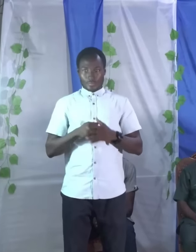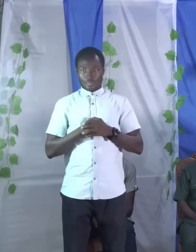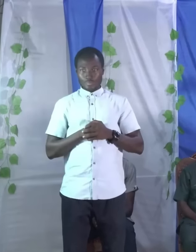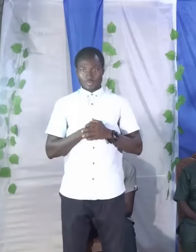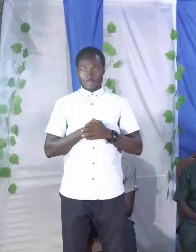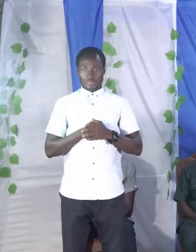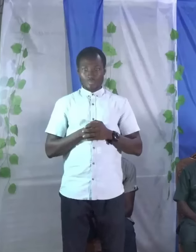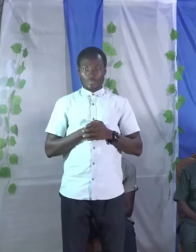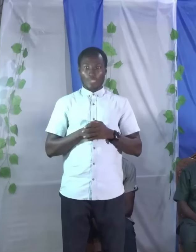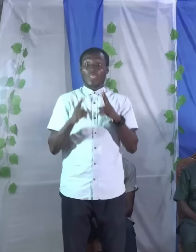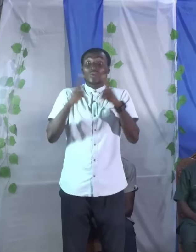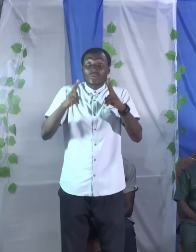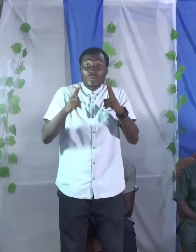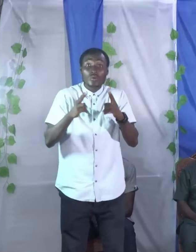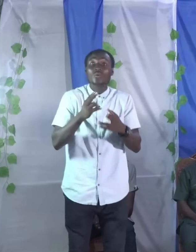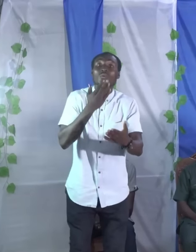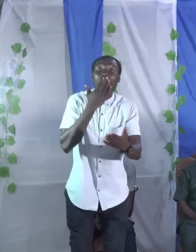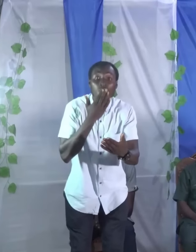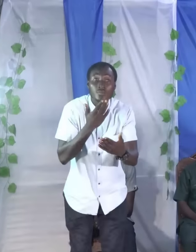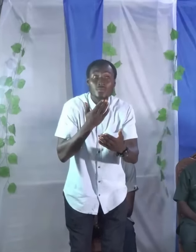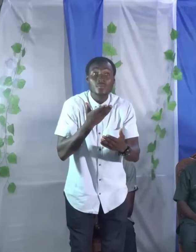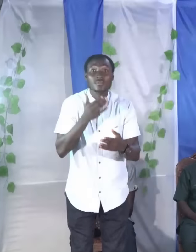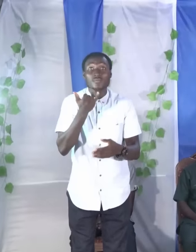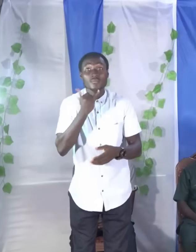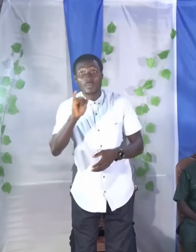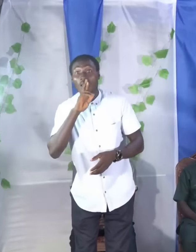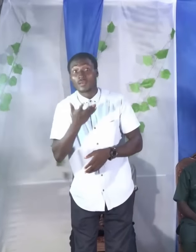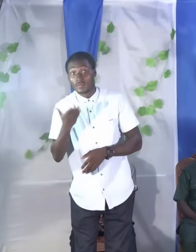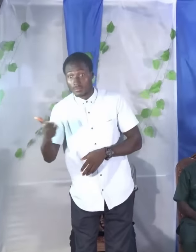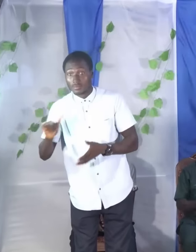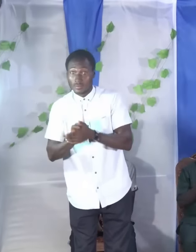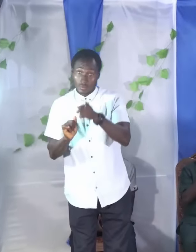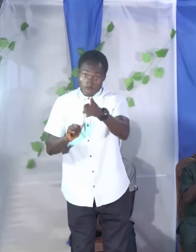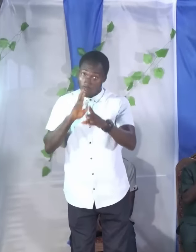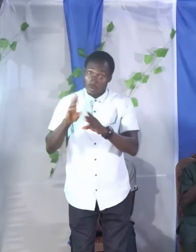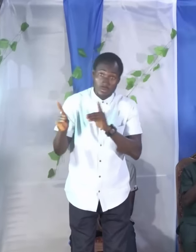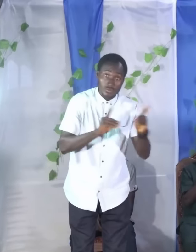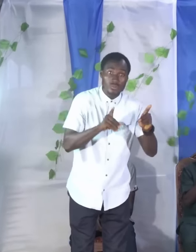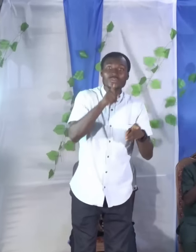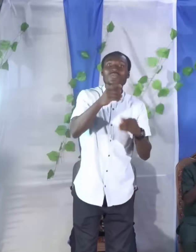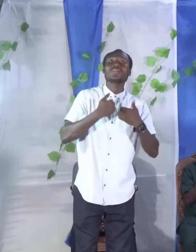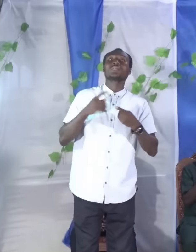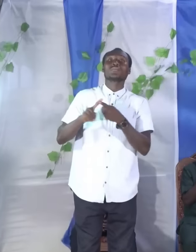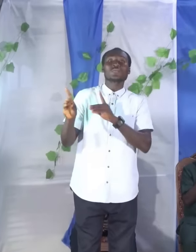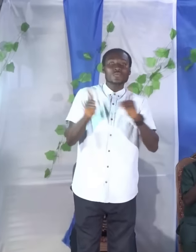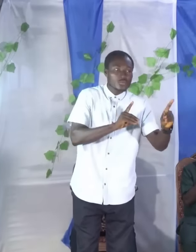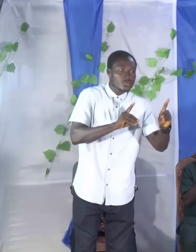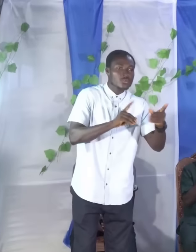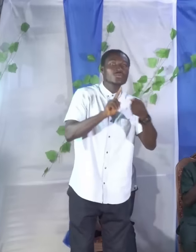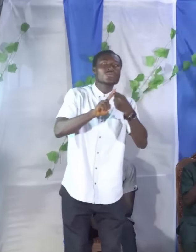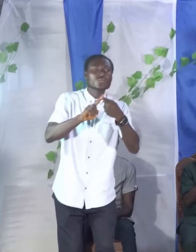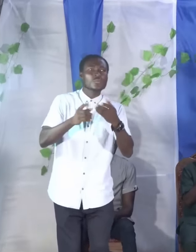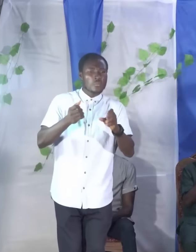ti papa bi wɔ hɔ asa wo ya ye ma nipa anyɛ dɛn ɛwu wo hyɛ baabua tuani ye yɛ wɔ papa bi a yɛ